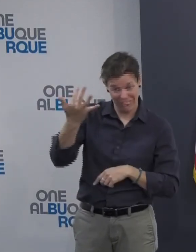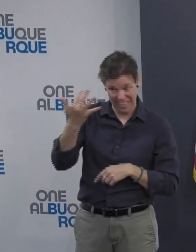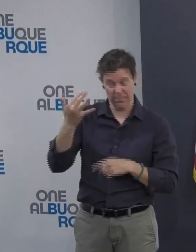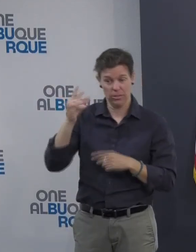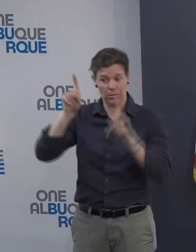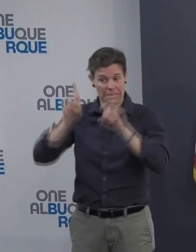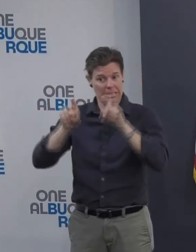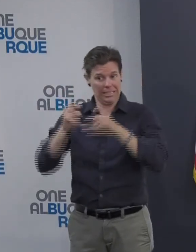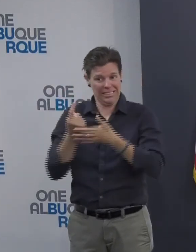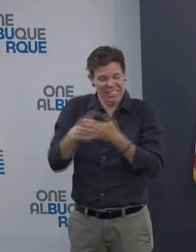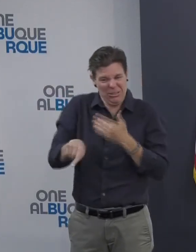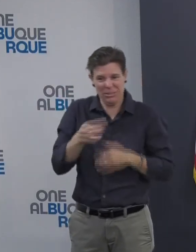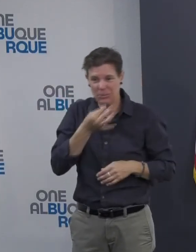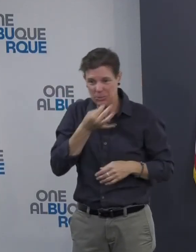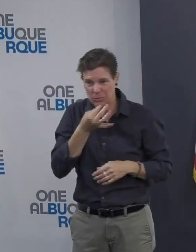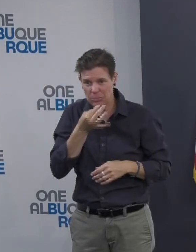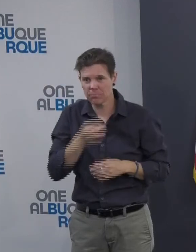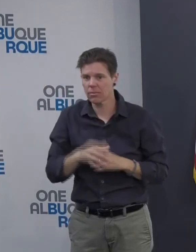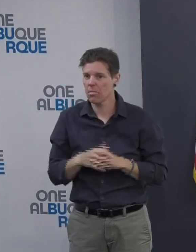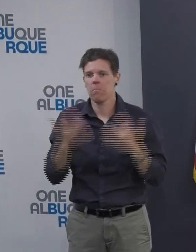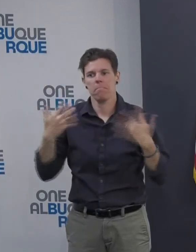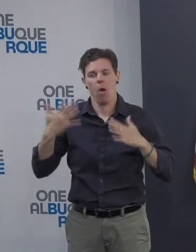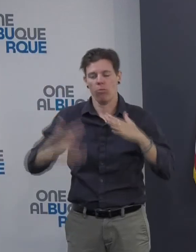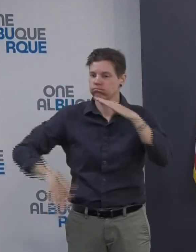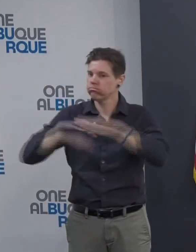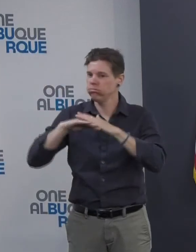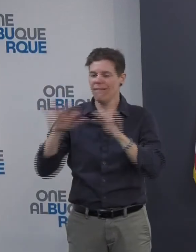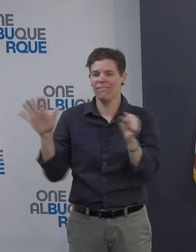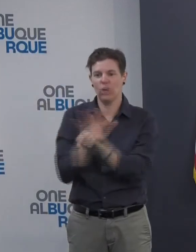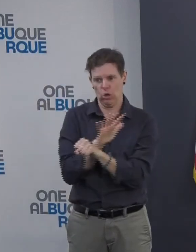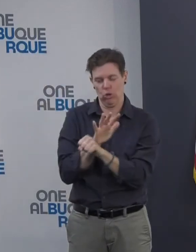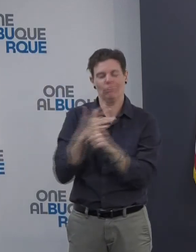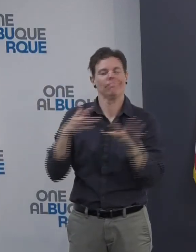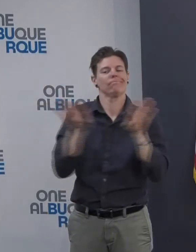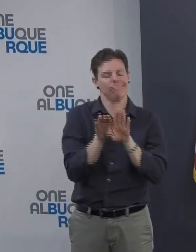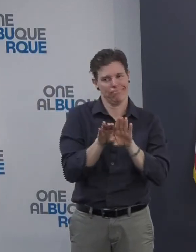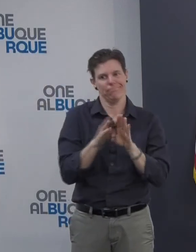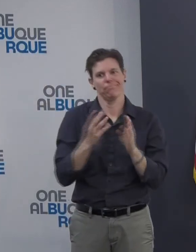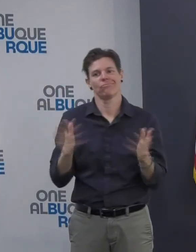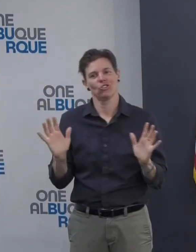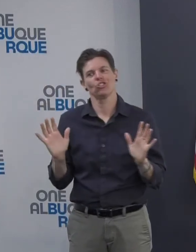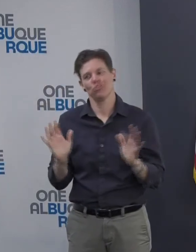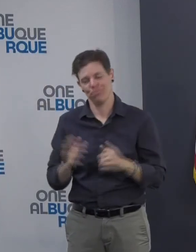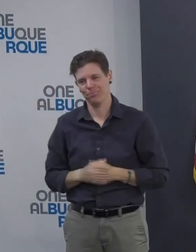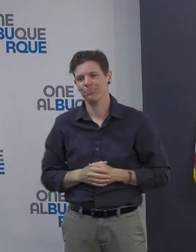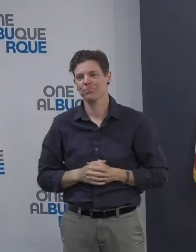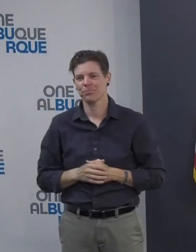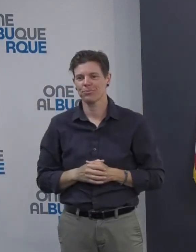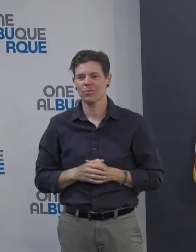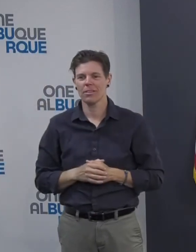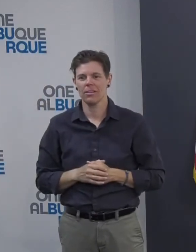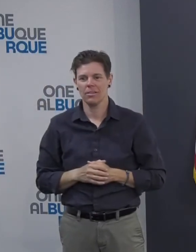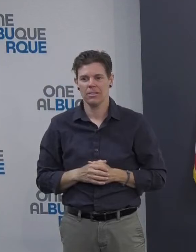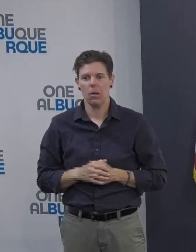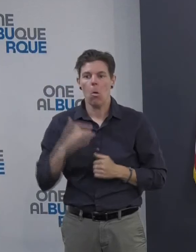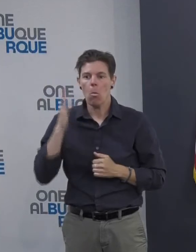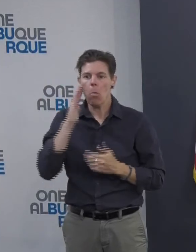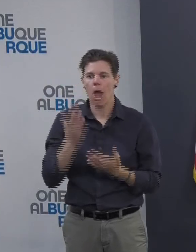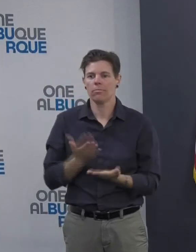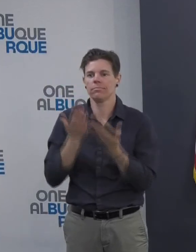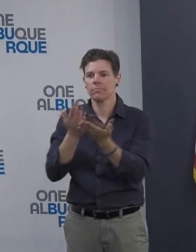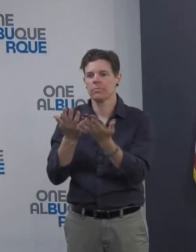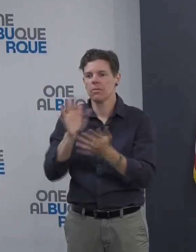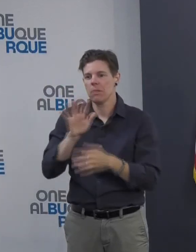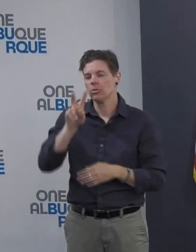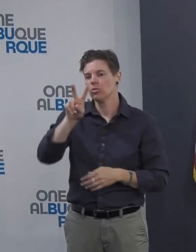we were at maximum numbers for testing. So we're testing 203 people